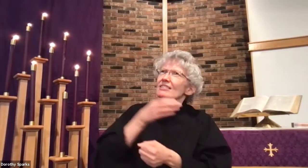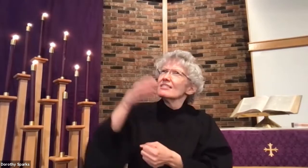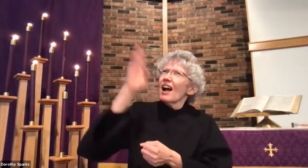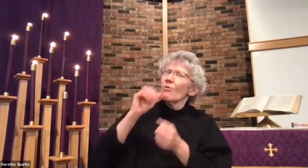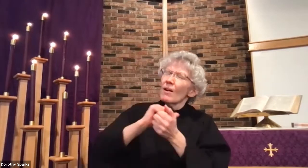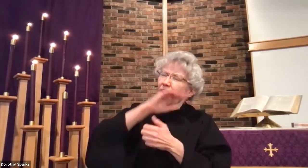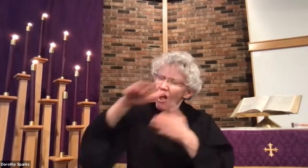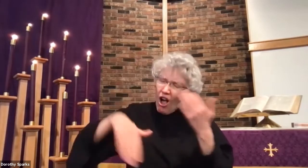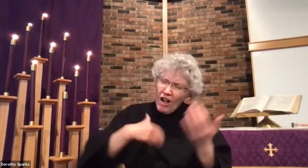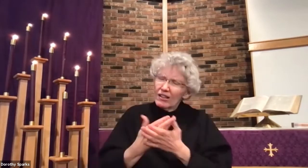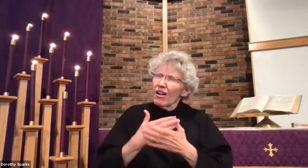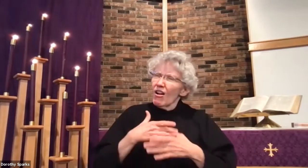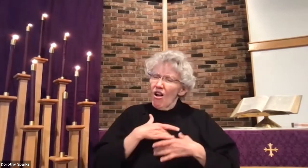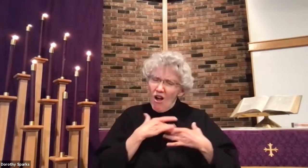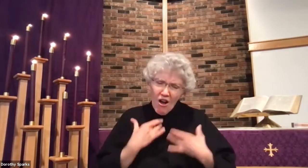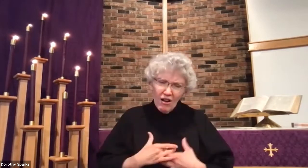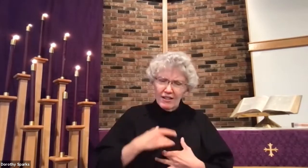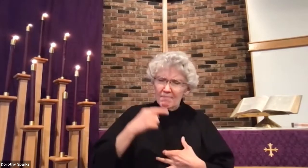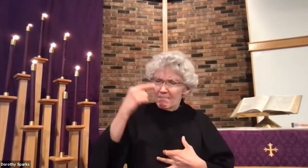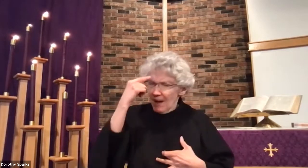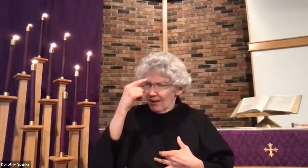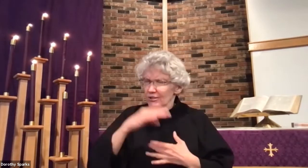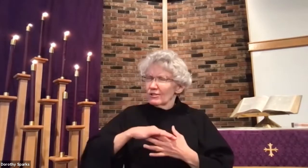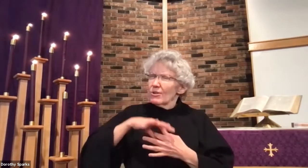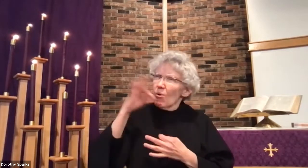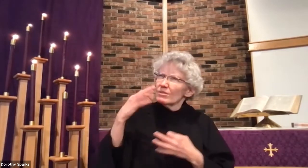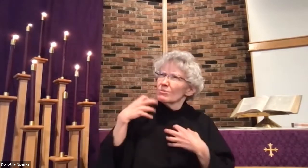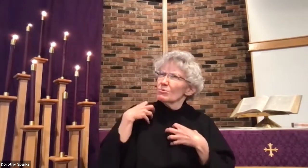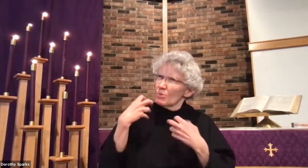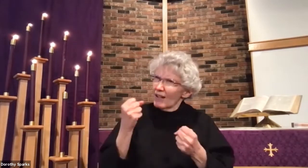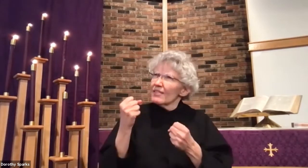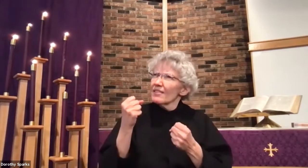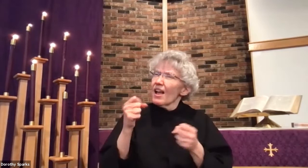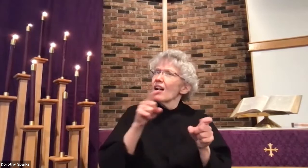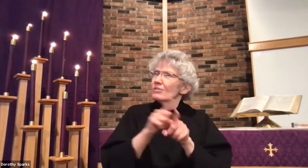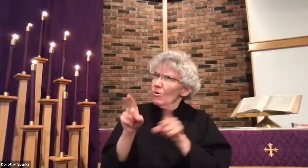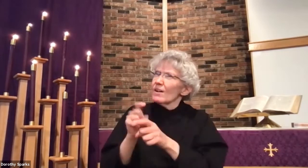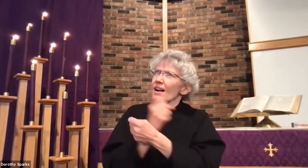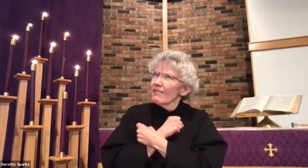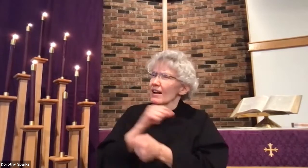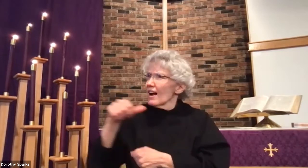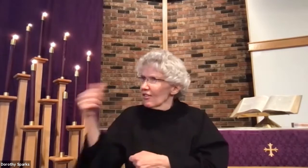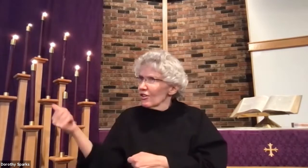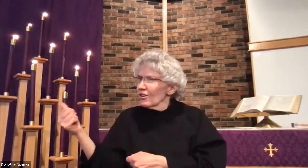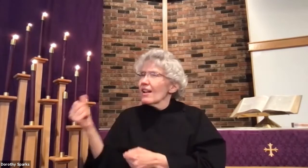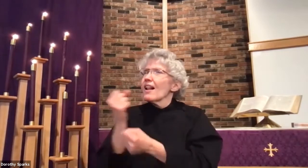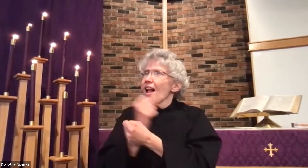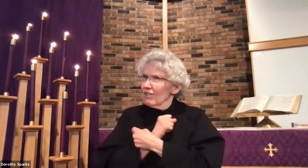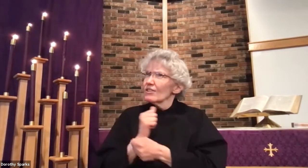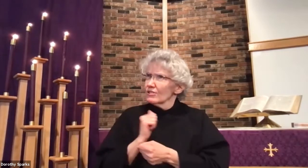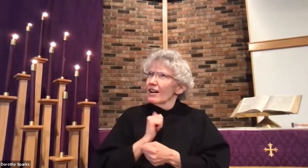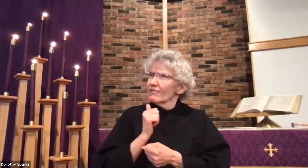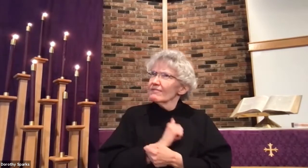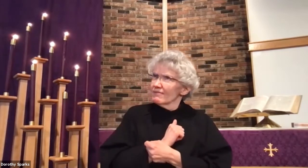answered, "Love the Lord your God with all your heart, all your soul, all your strength, and all